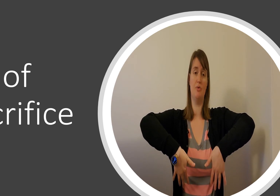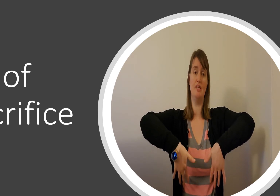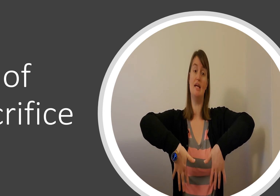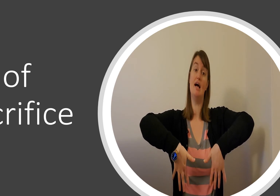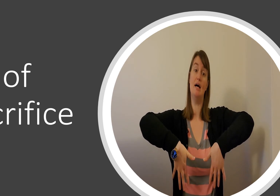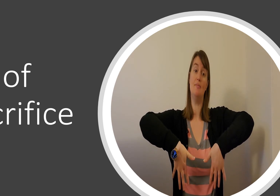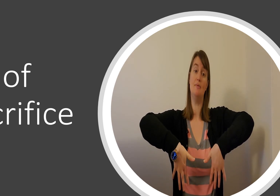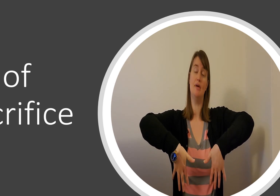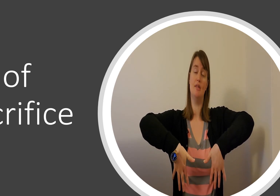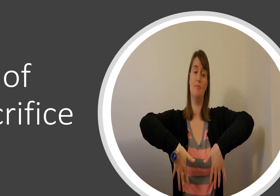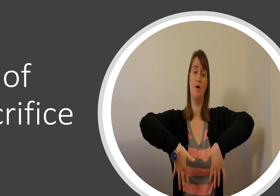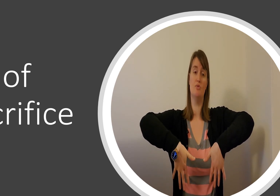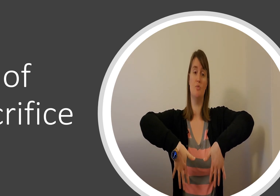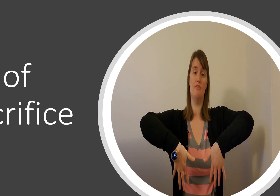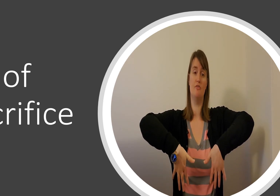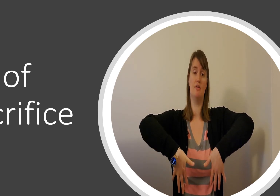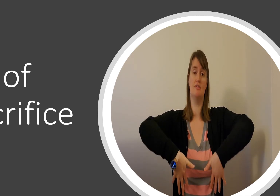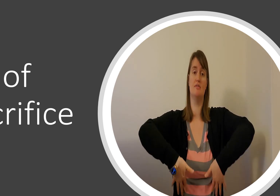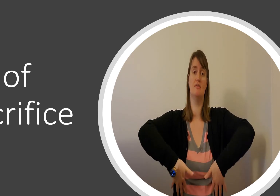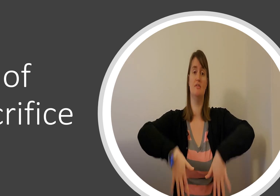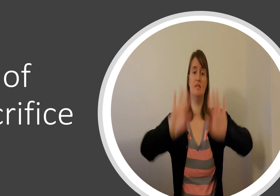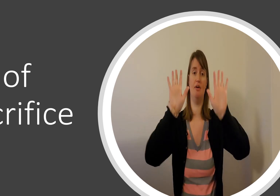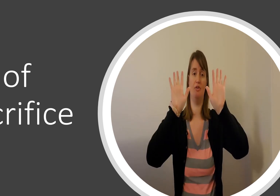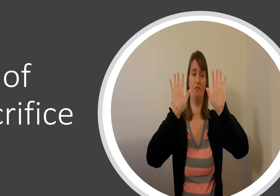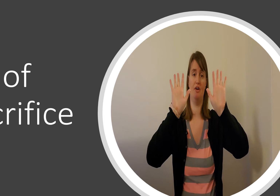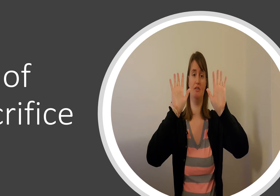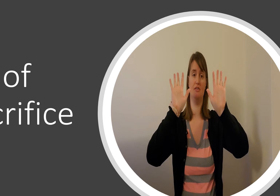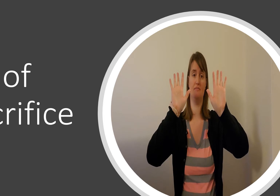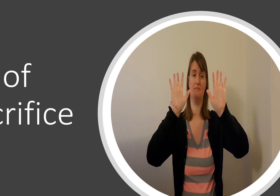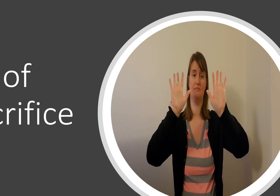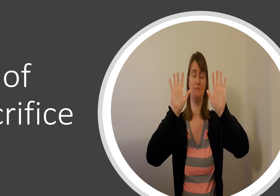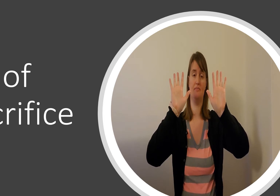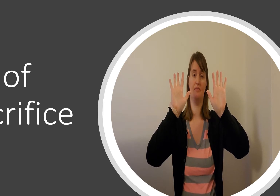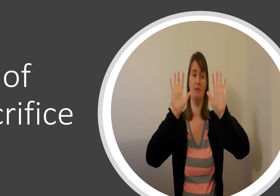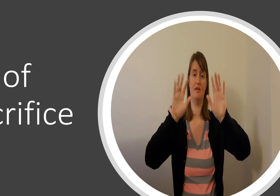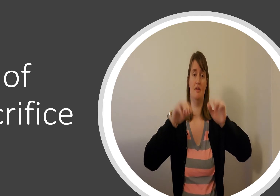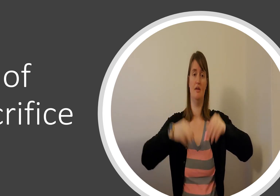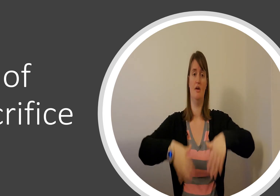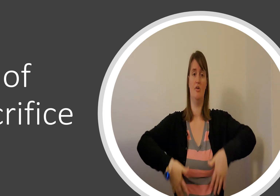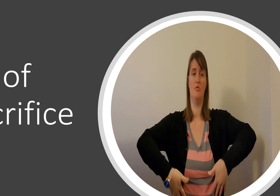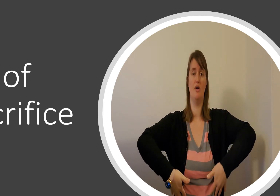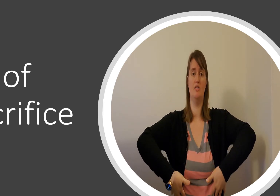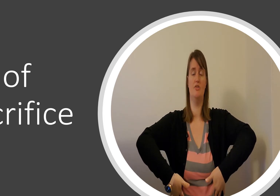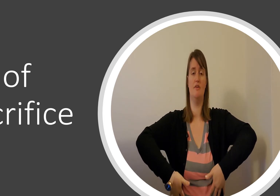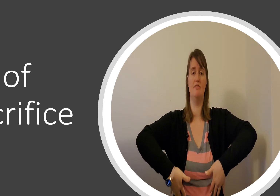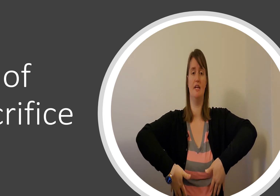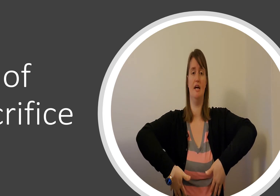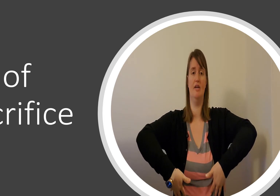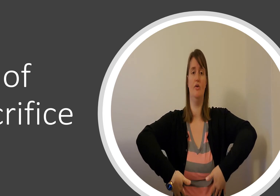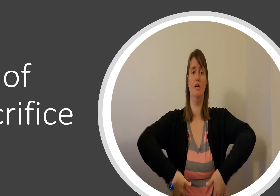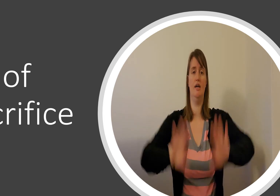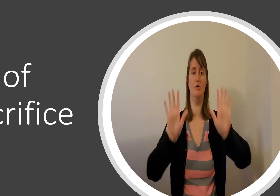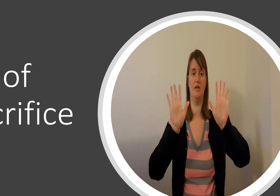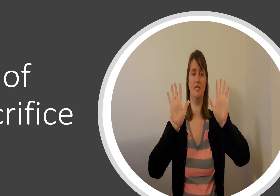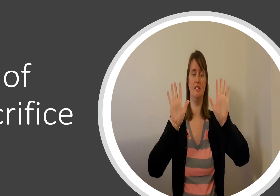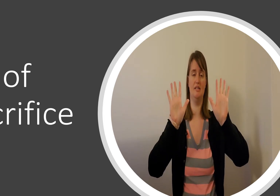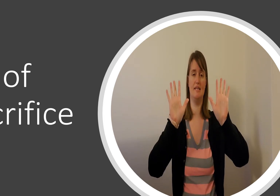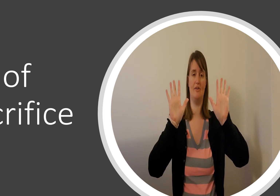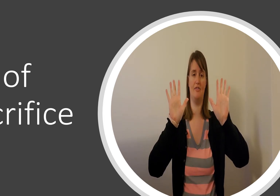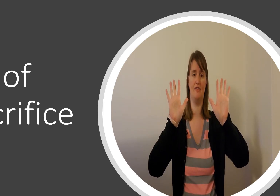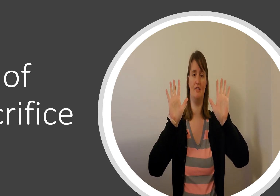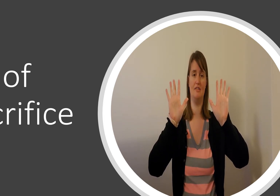fingers are pointed up and the palms away from us. Sacrifice. And you want to do that flip kind of